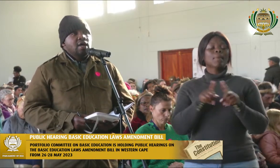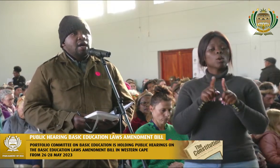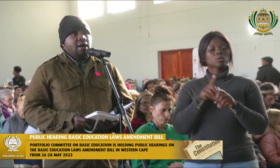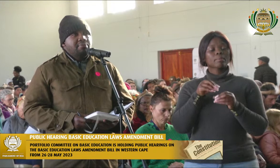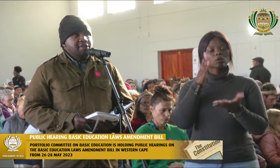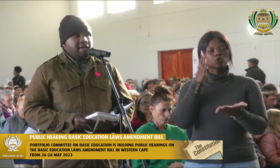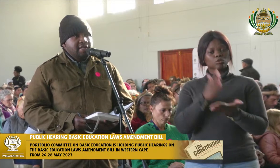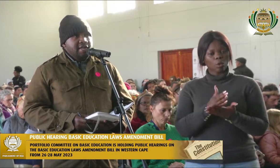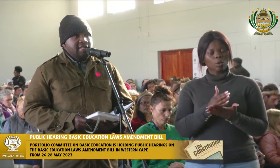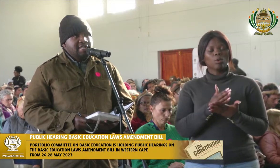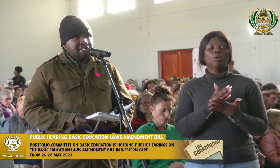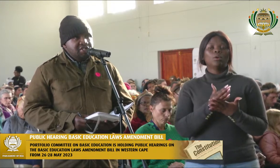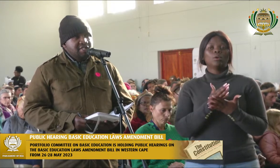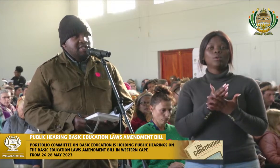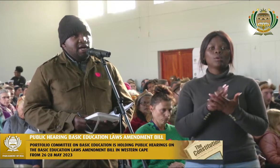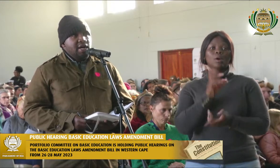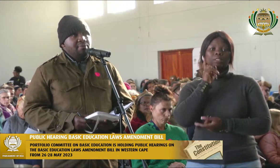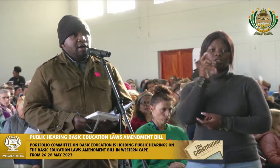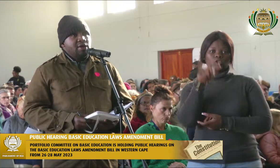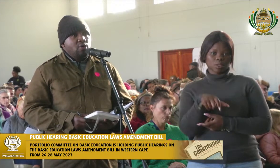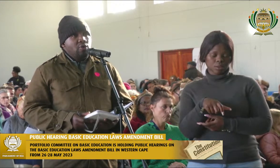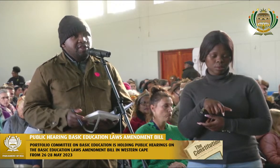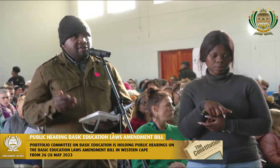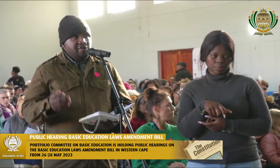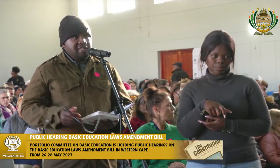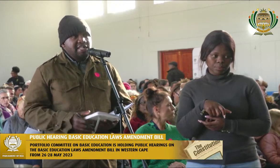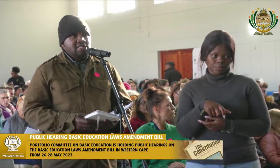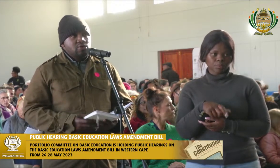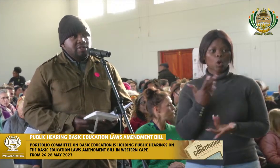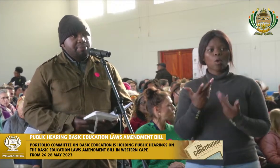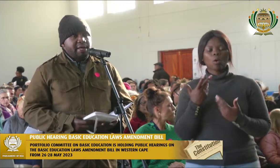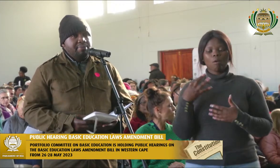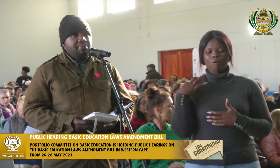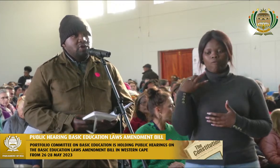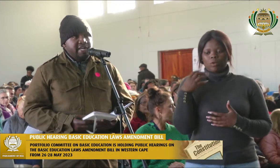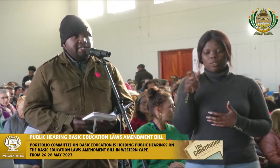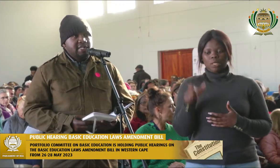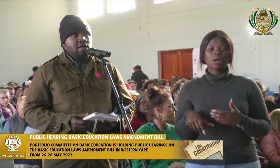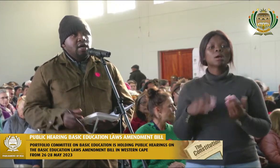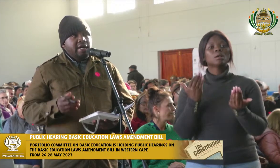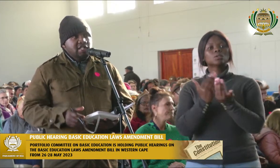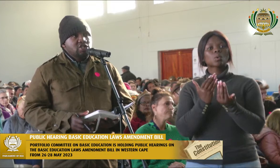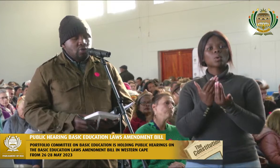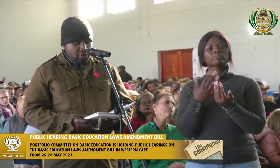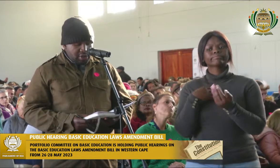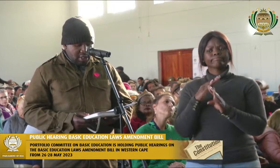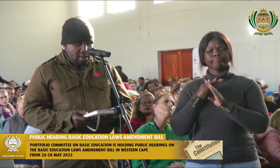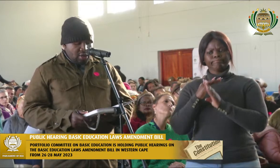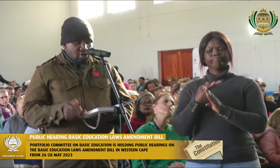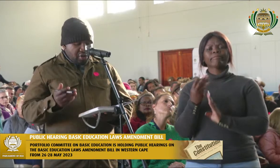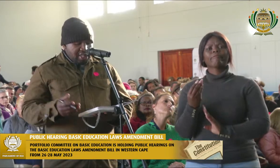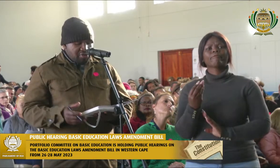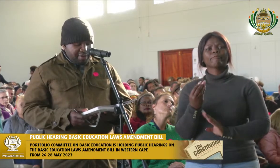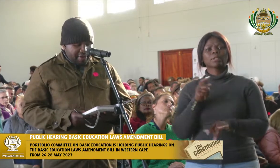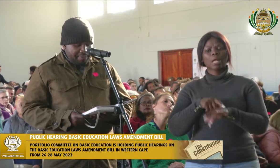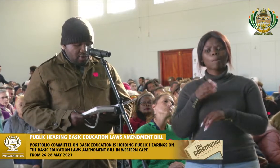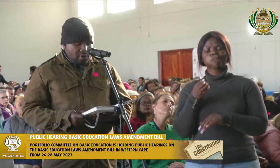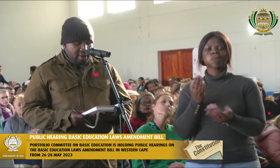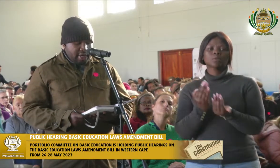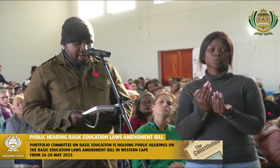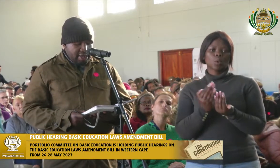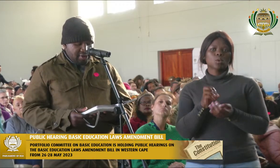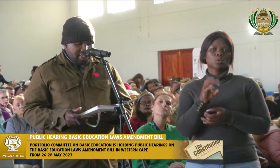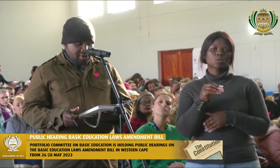that the teachers or the volunteers at schools are becoming protected in schools. So you need to beef